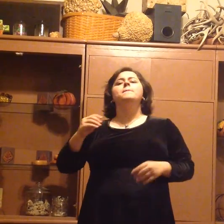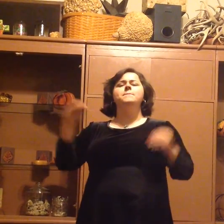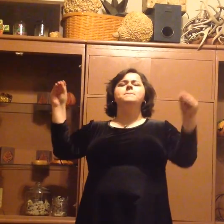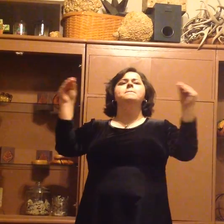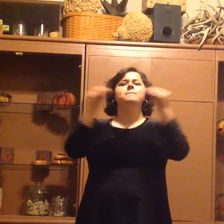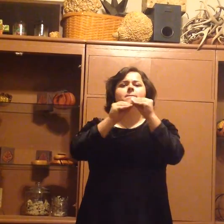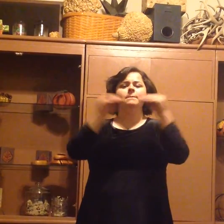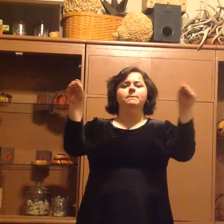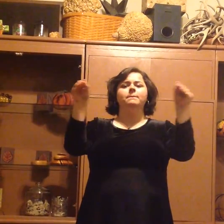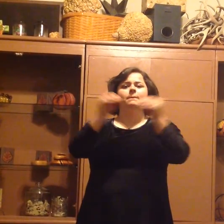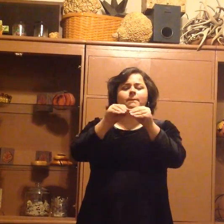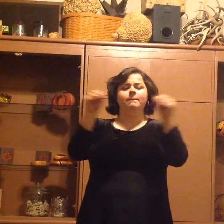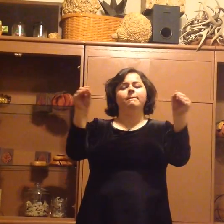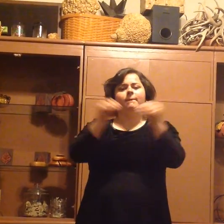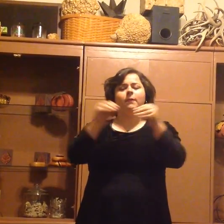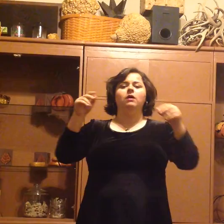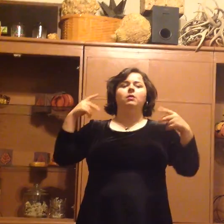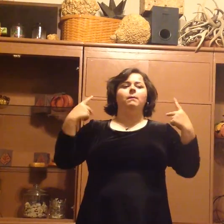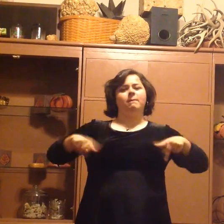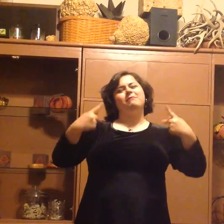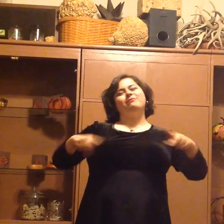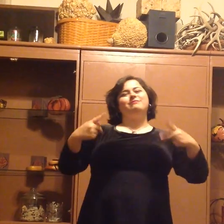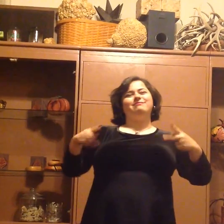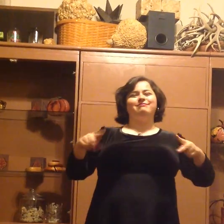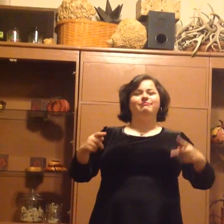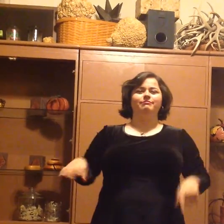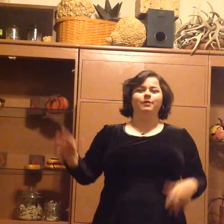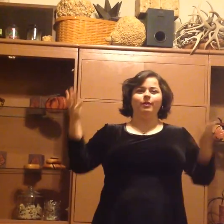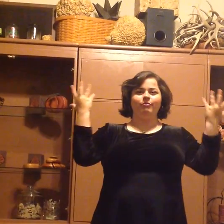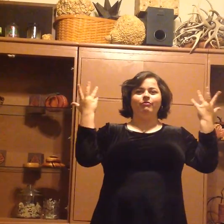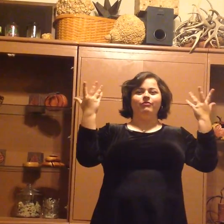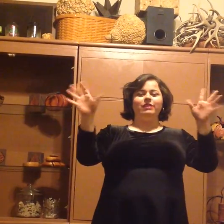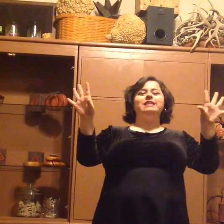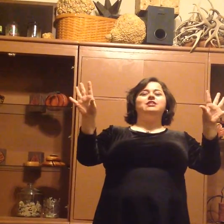must be many, many more bear parties. The end.